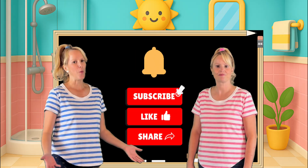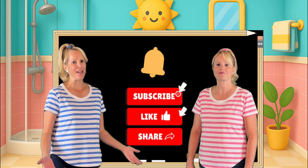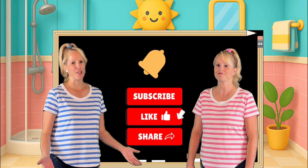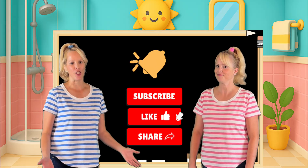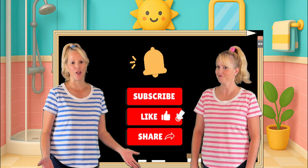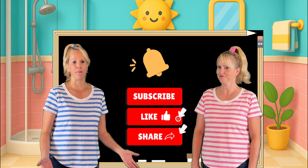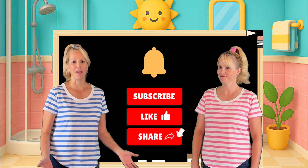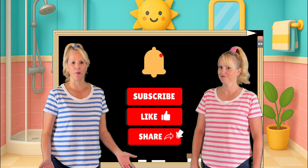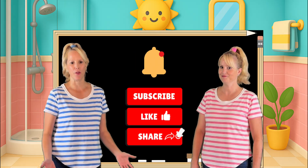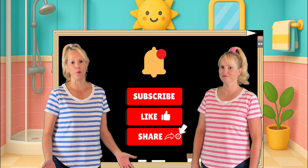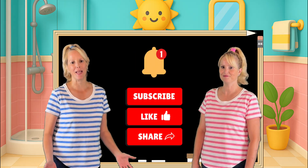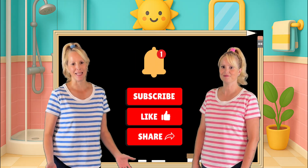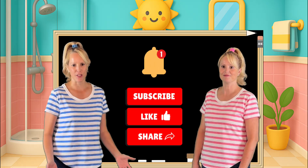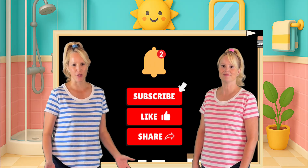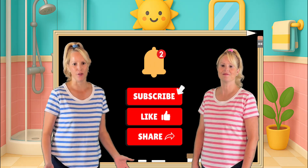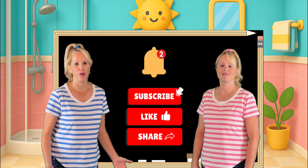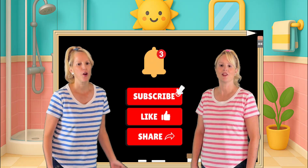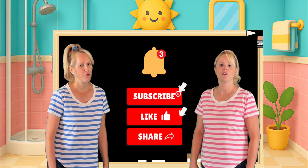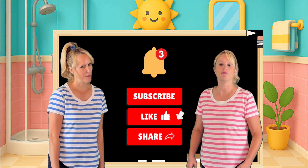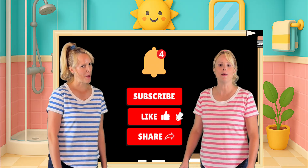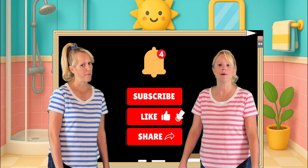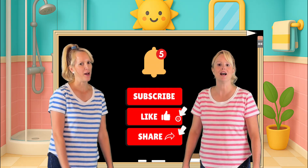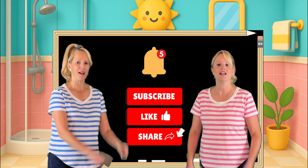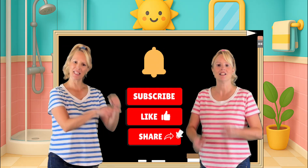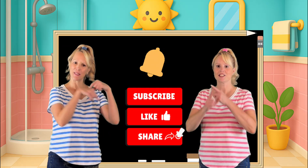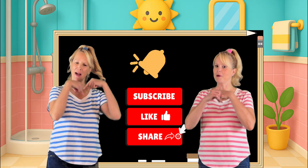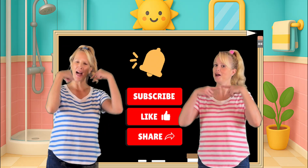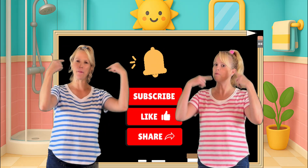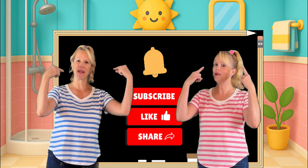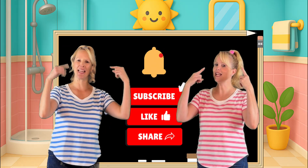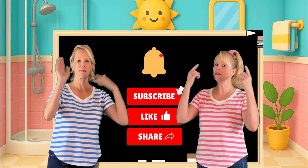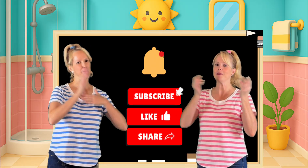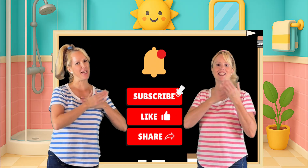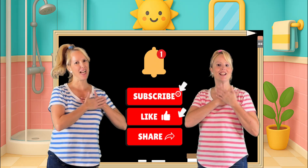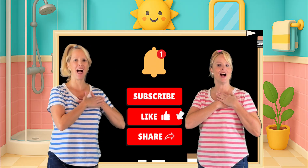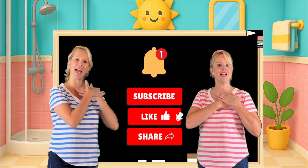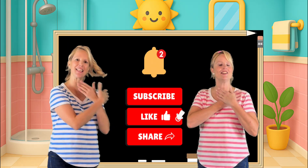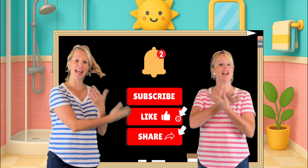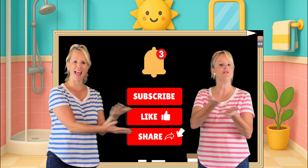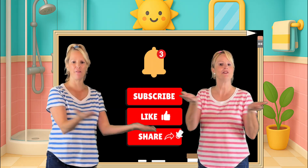wait to learn and play with you again soon. Remember, smile big, be kind every